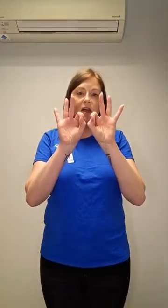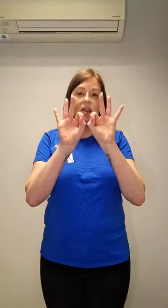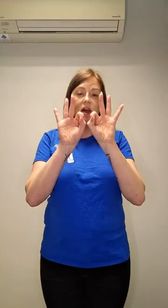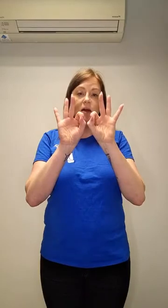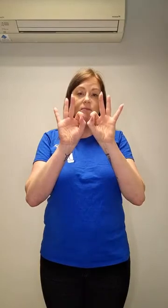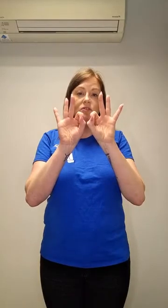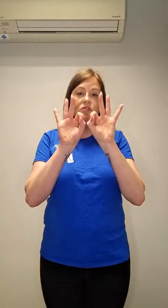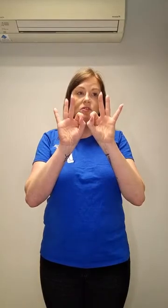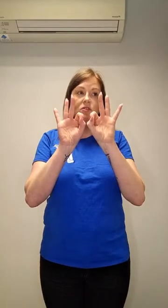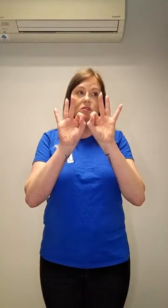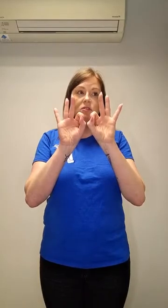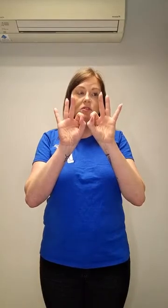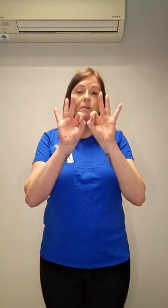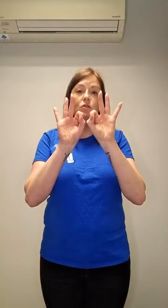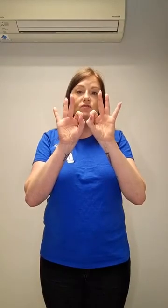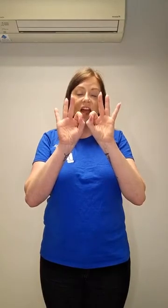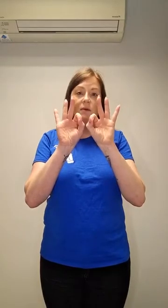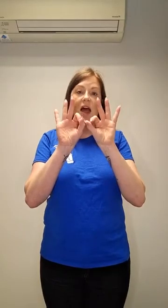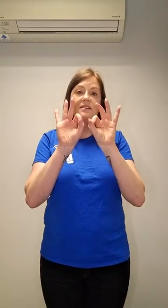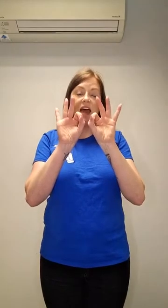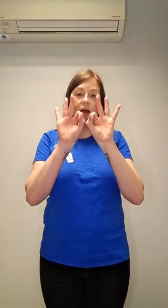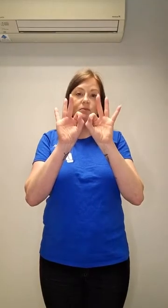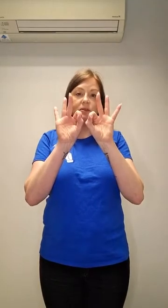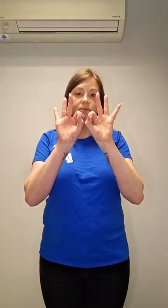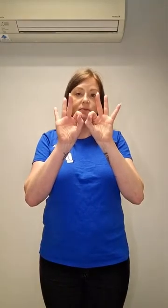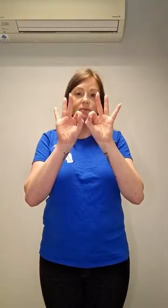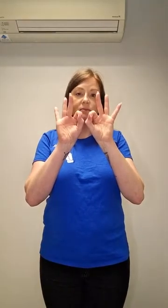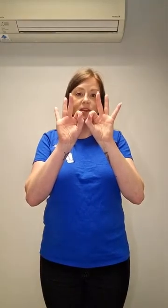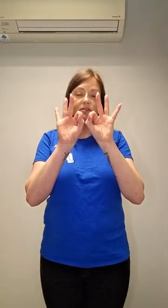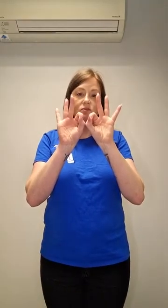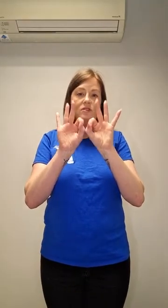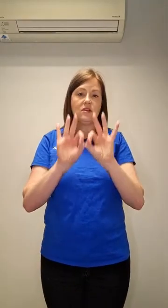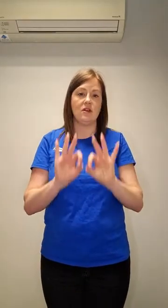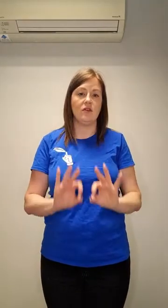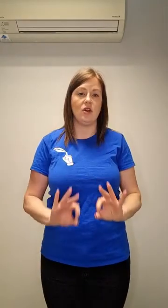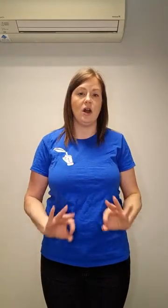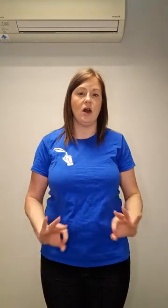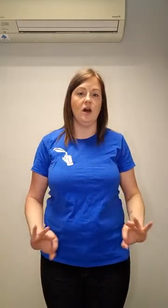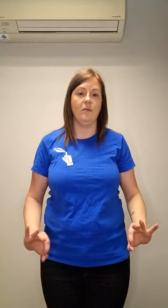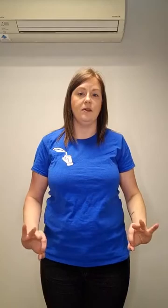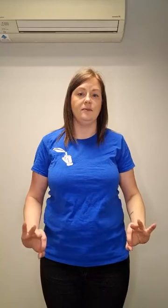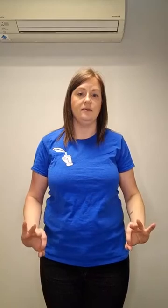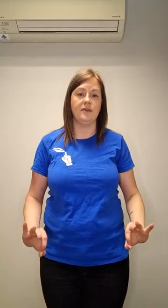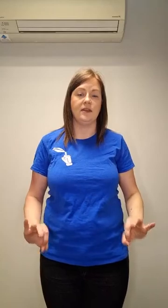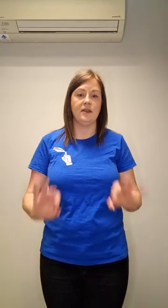they move down and out. So just for calm.